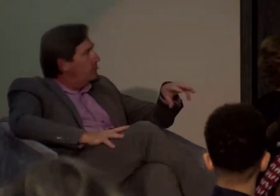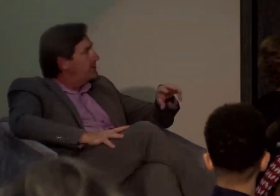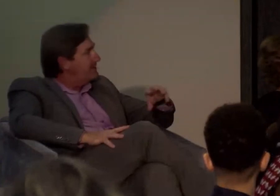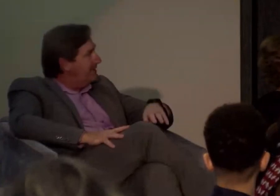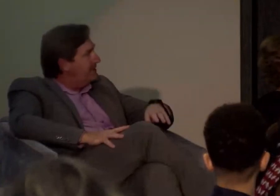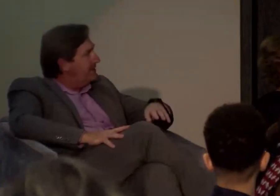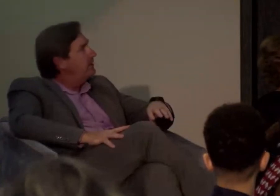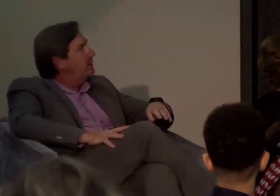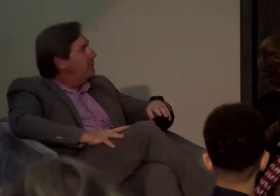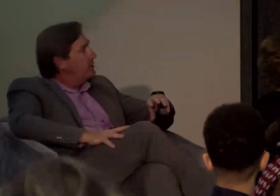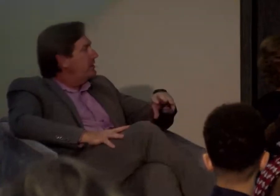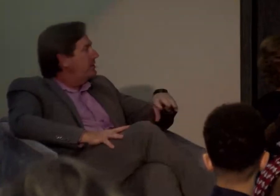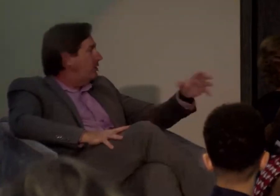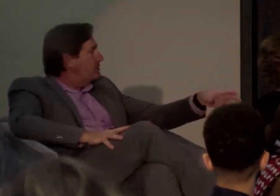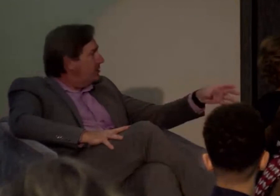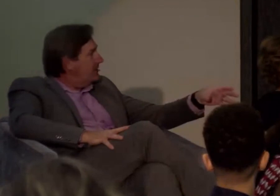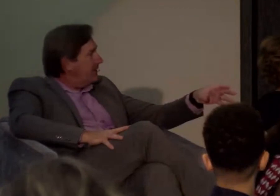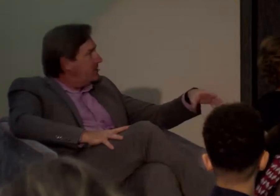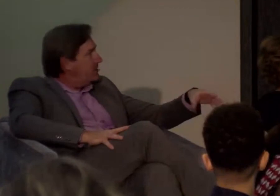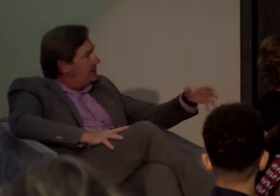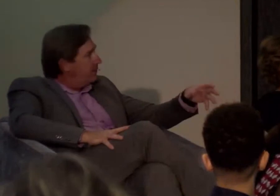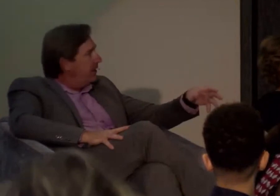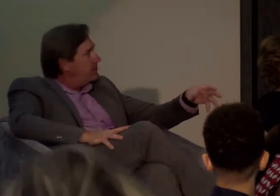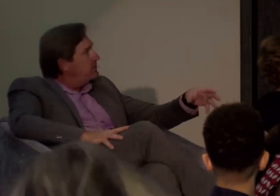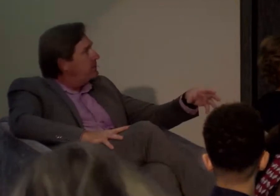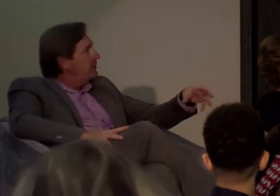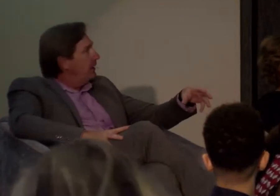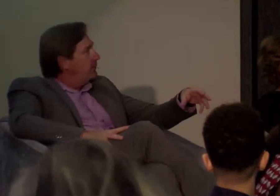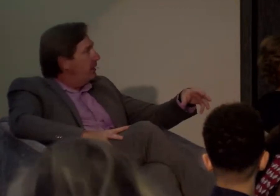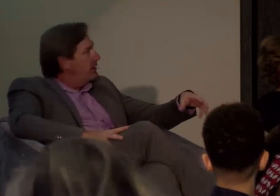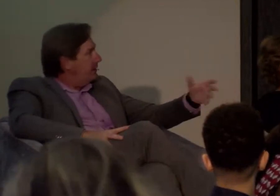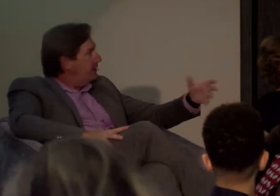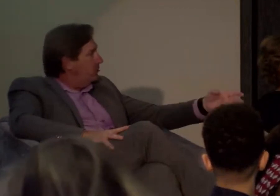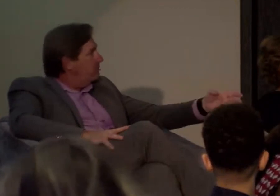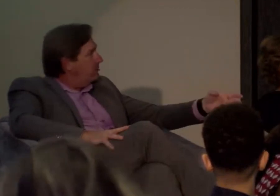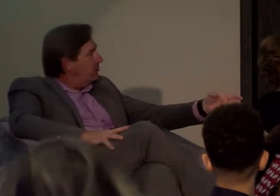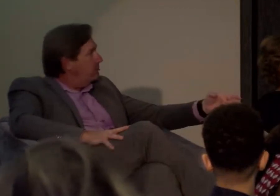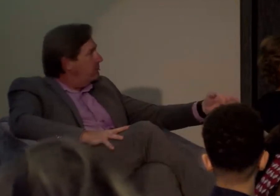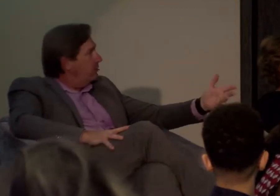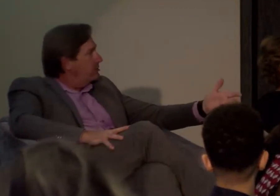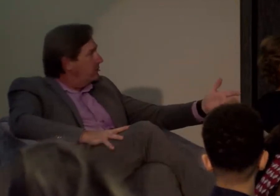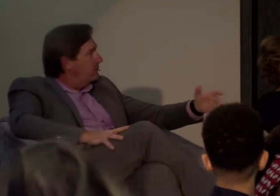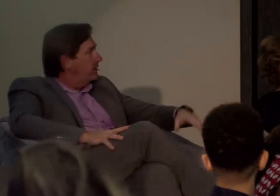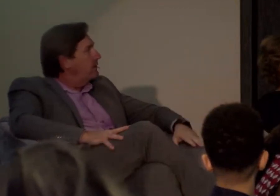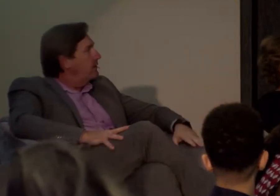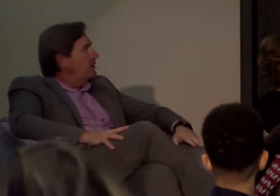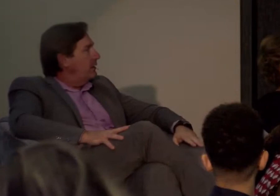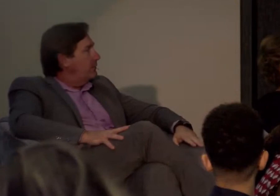actually do business easier? Because then ultimately it's actually less about how easily can you